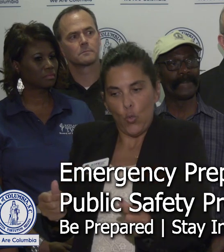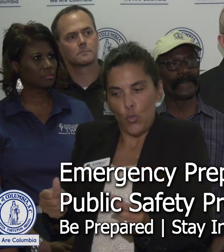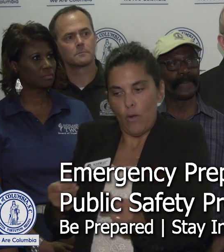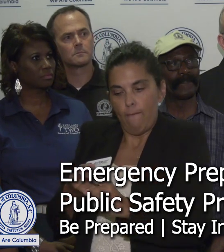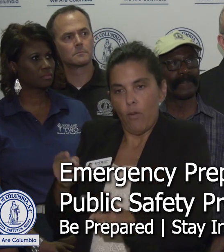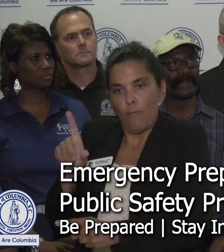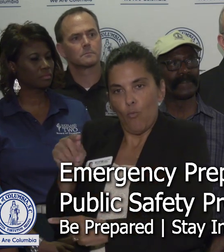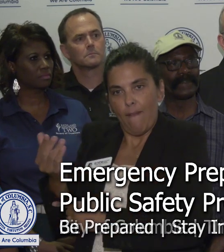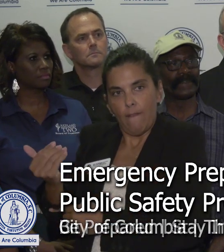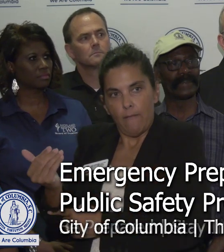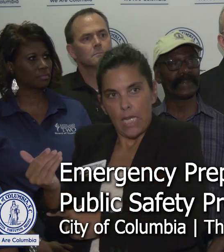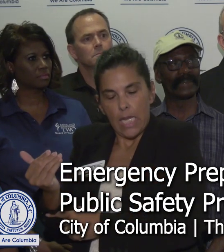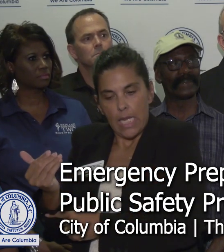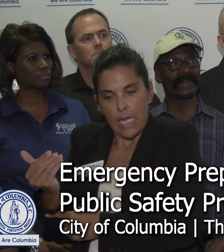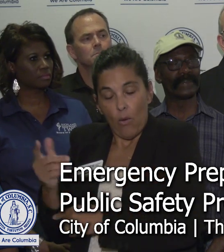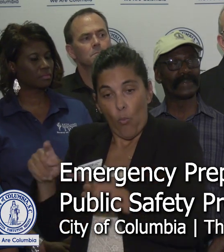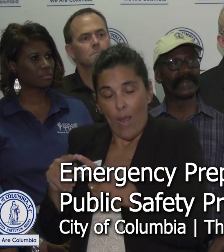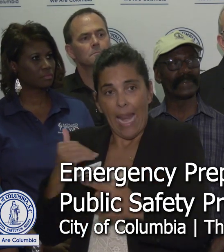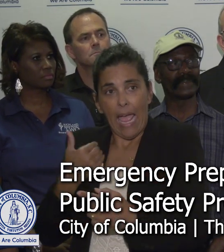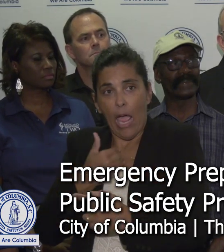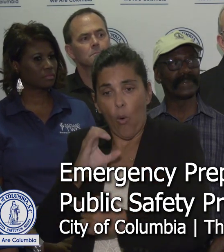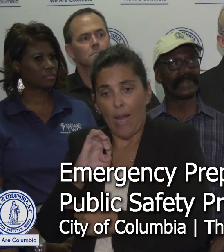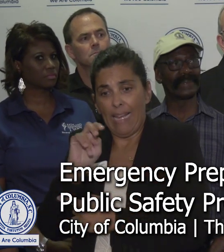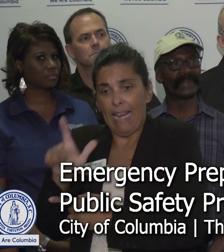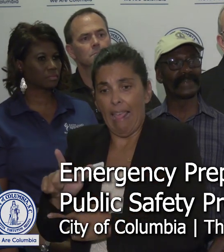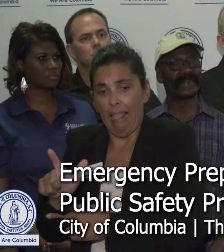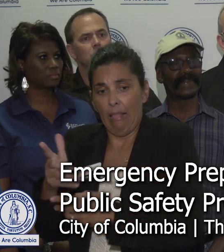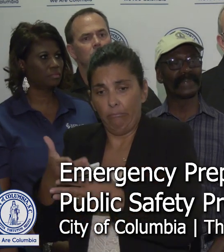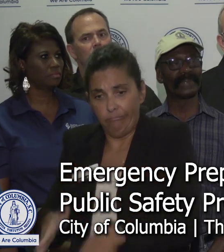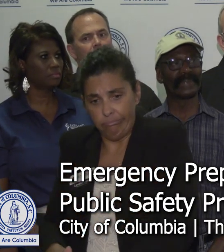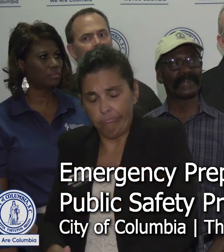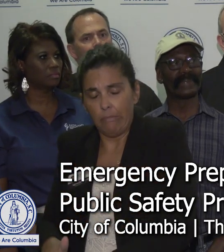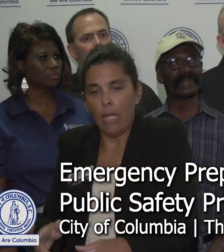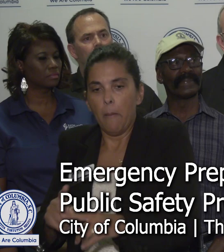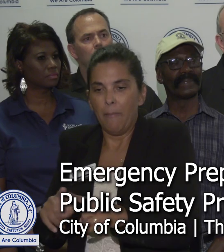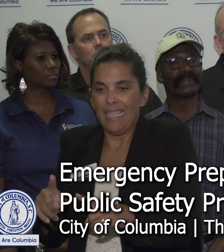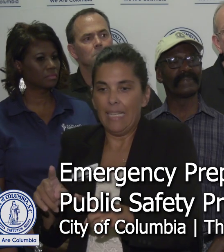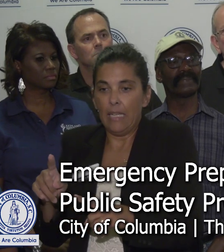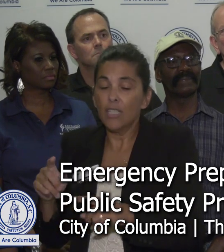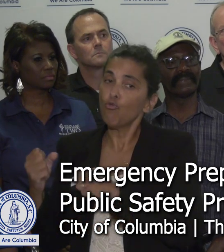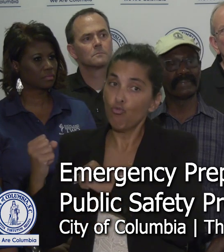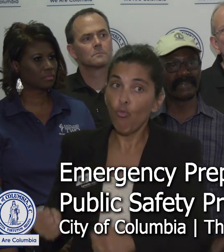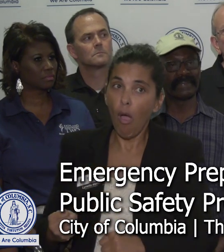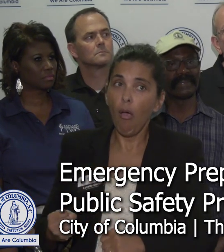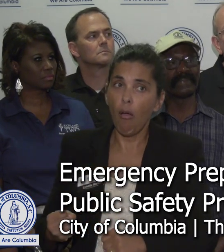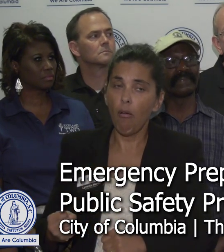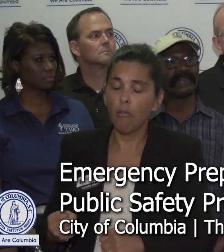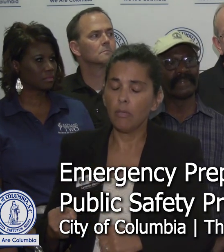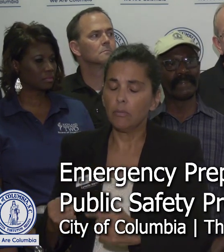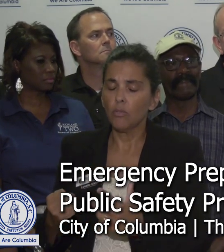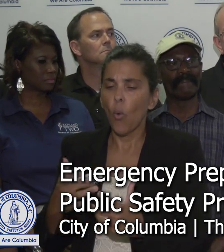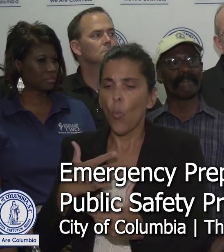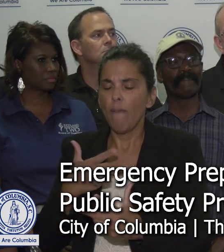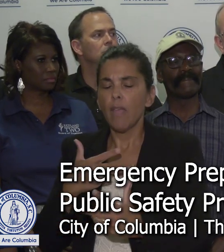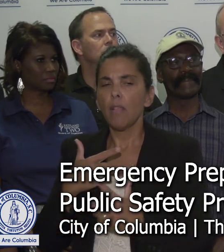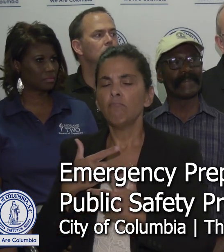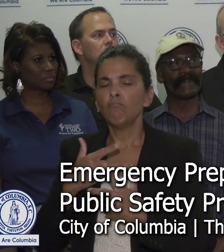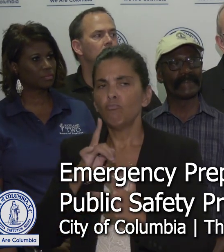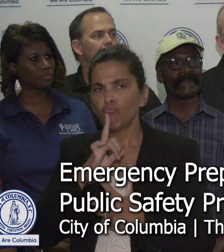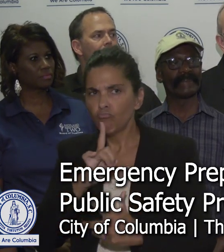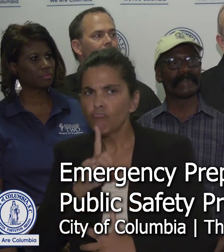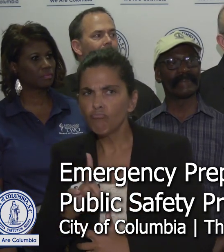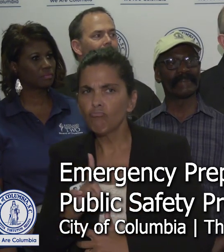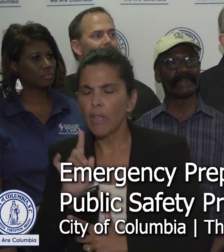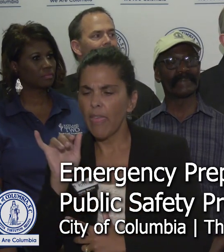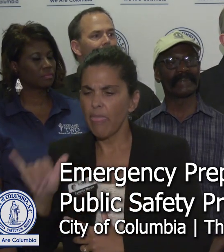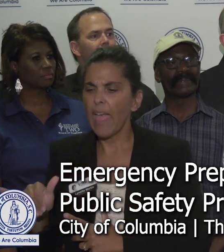occurred in 2015 and the breach of our canal, but it is a very robust temporary solution. So we feel confident